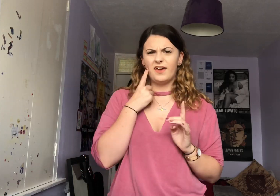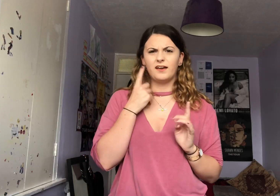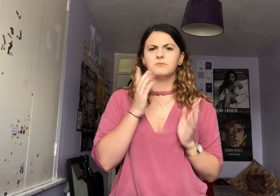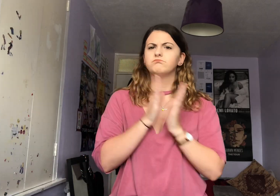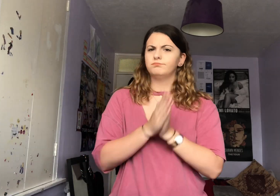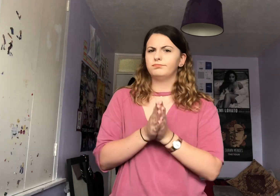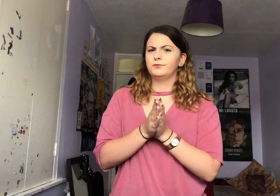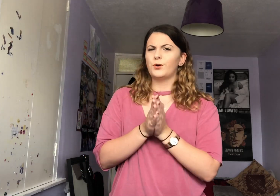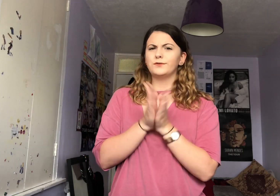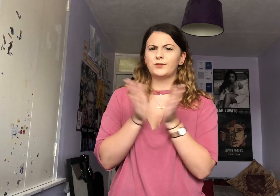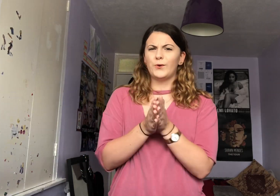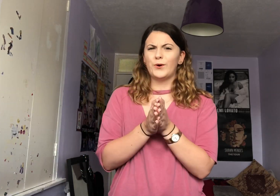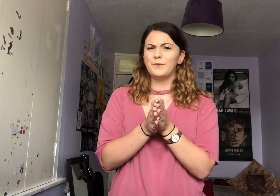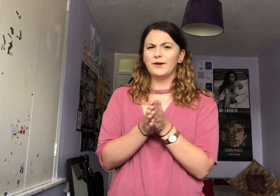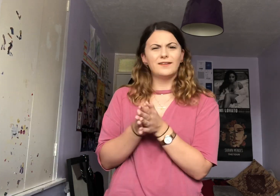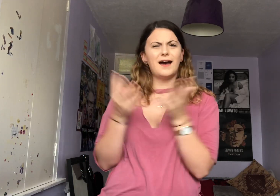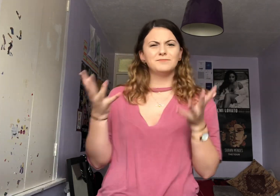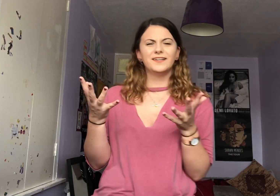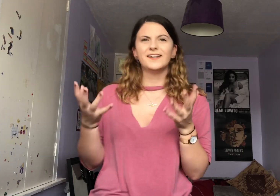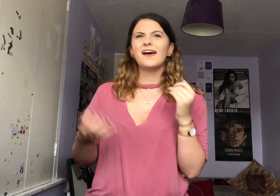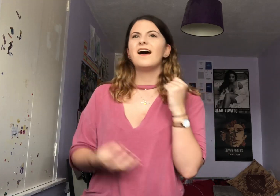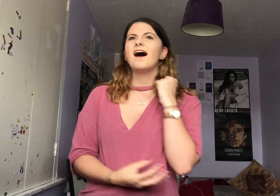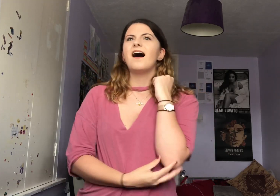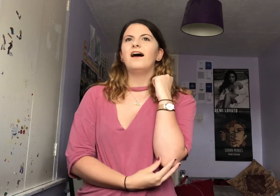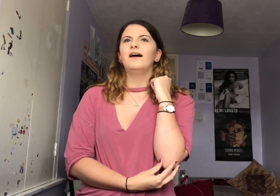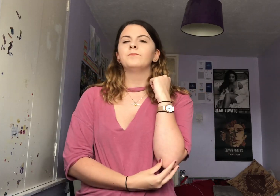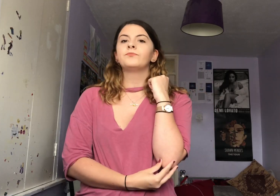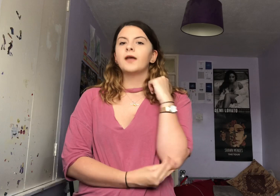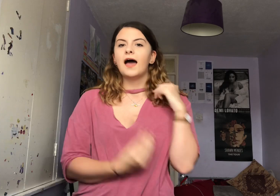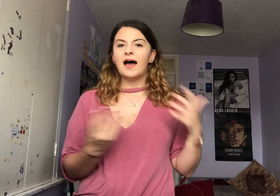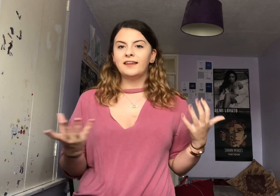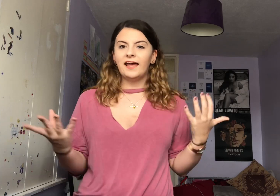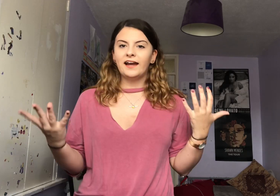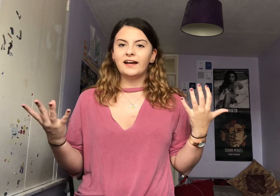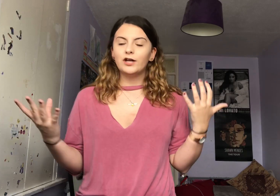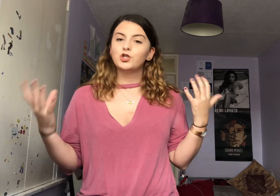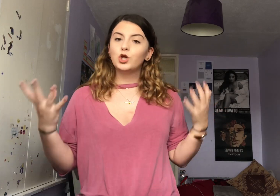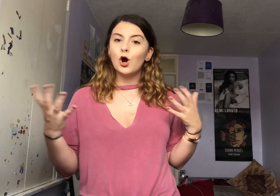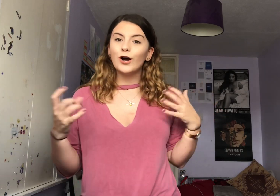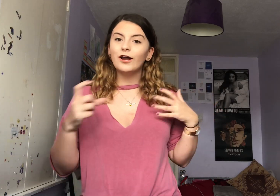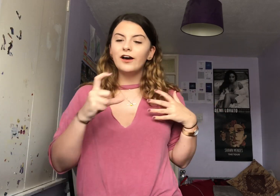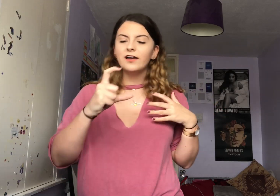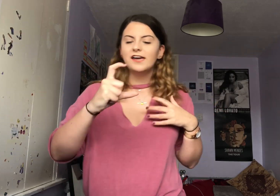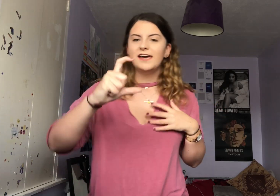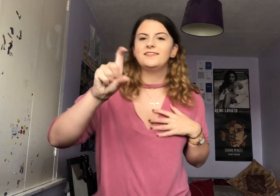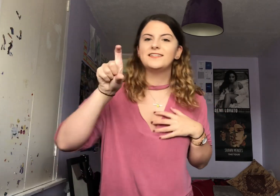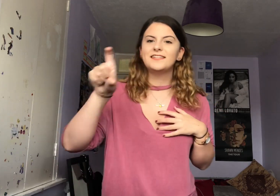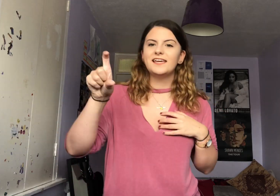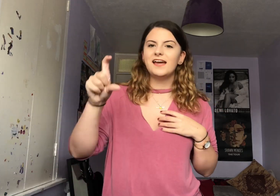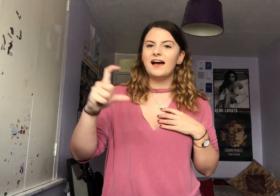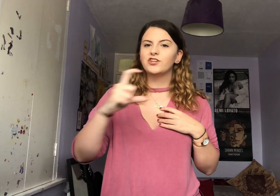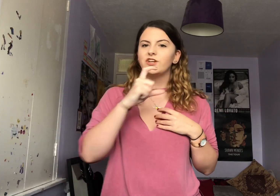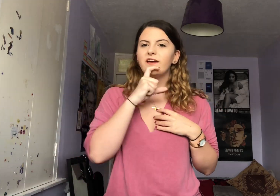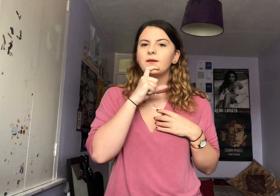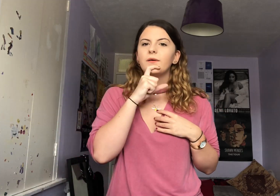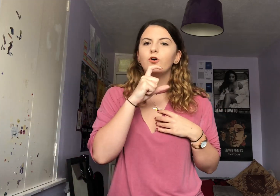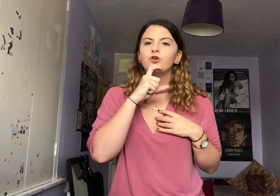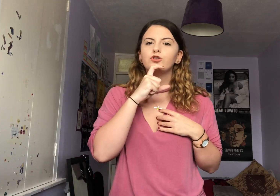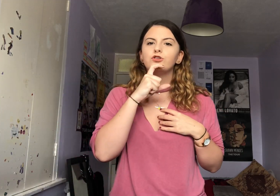think. No, don't quote me on that. And then chocolate is a C hand shape on the